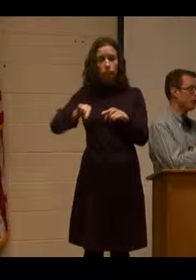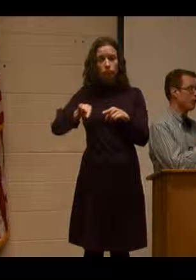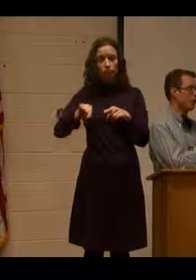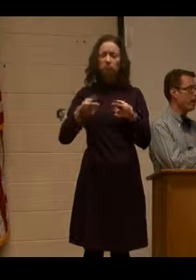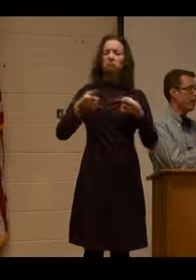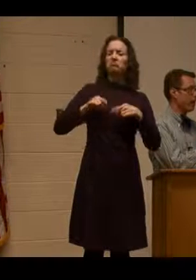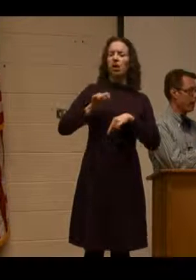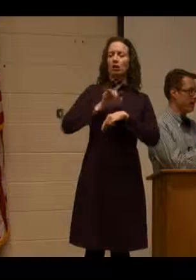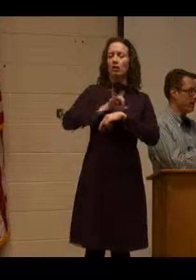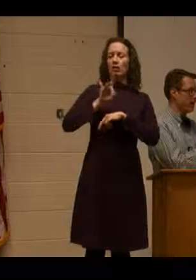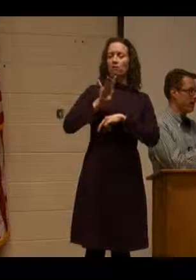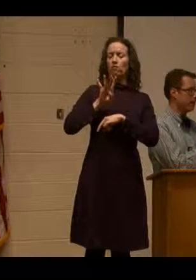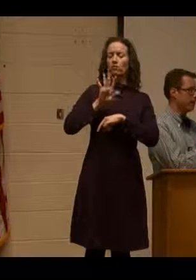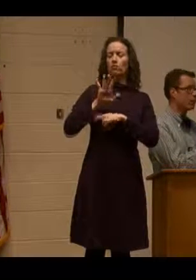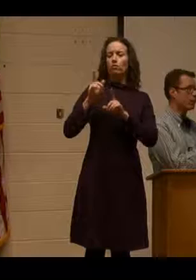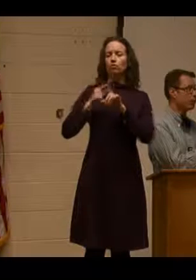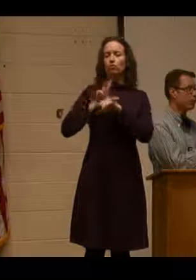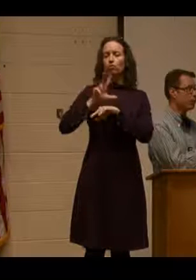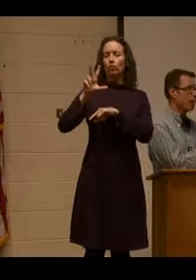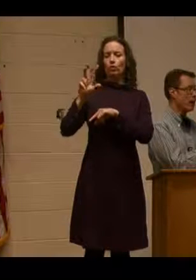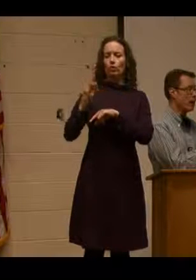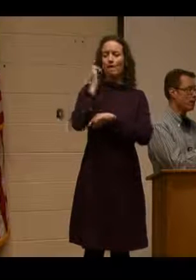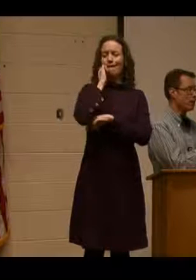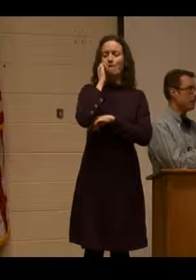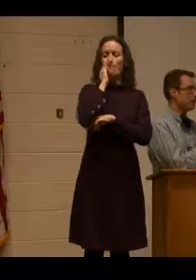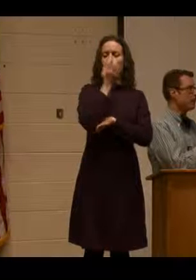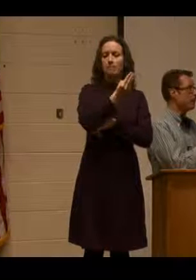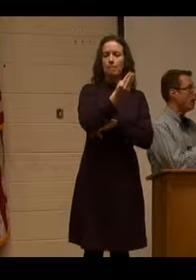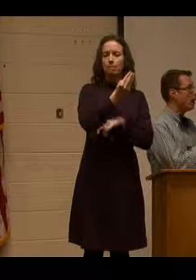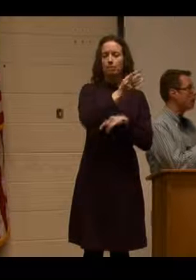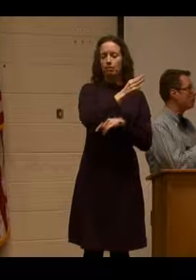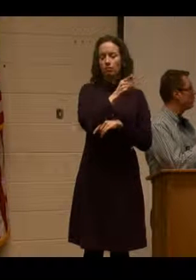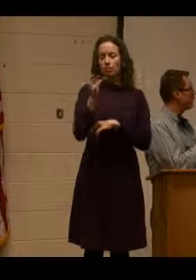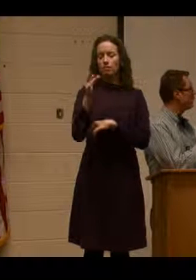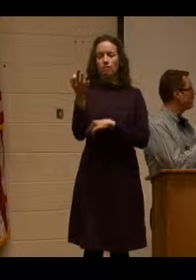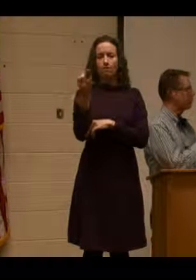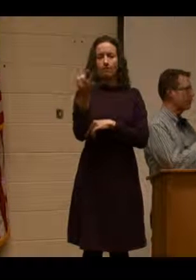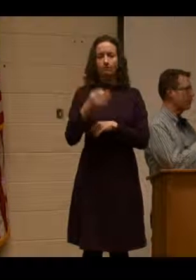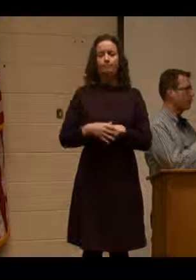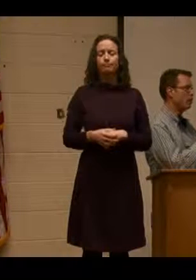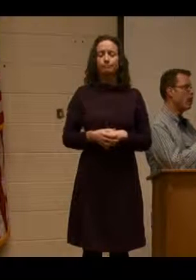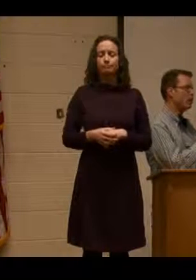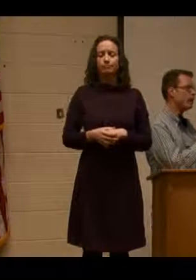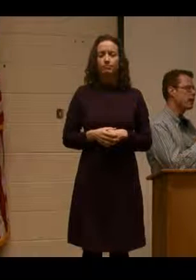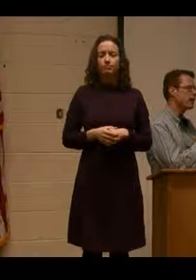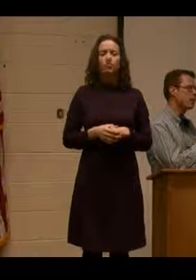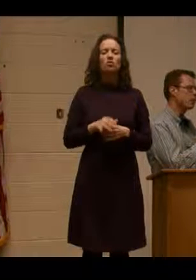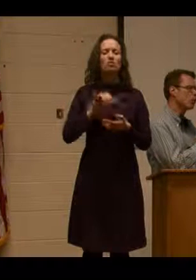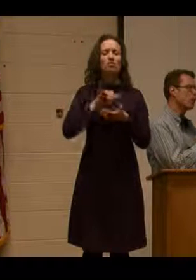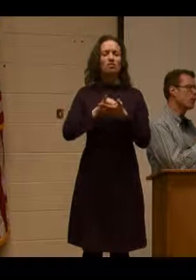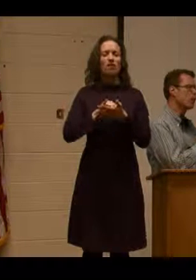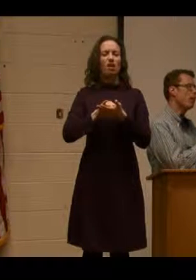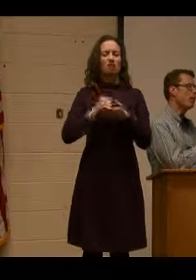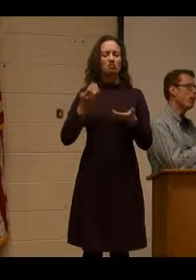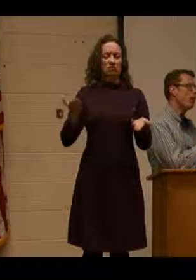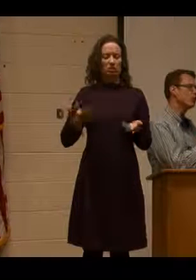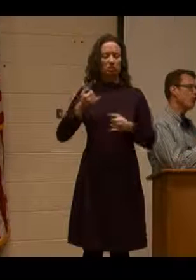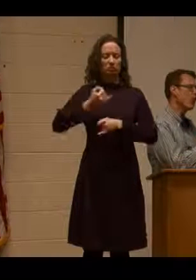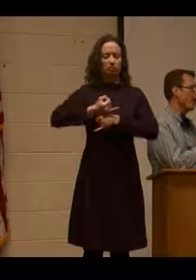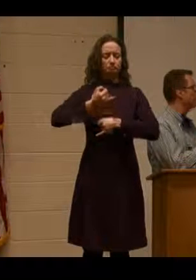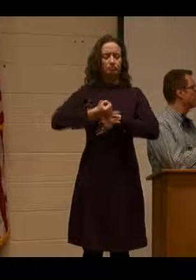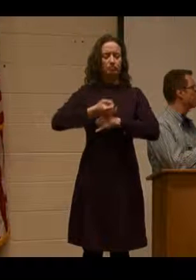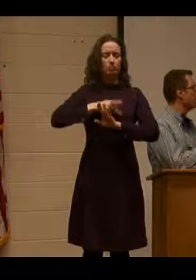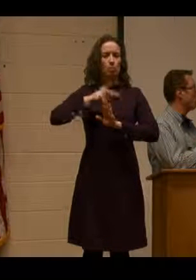Monday through Friday. So that is kind of our on-campus program, but we also have what's called